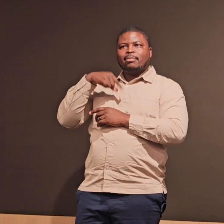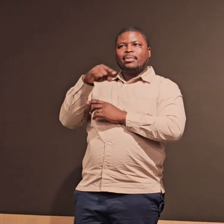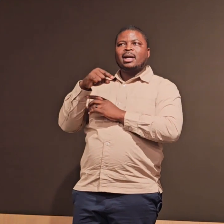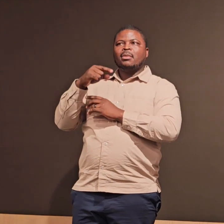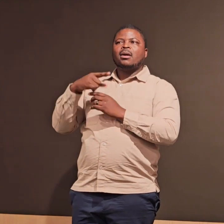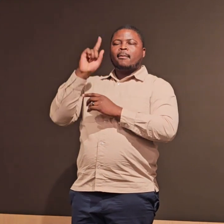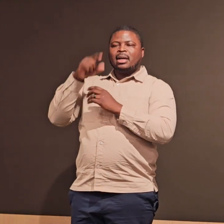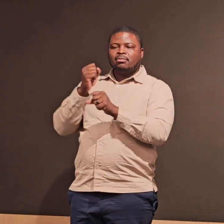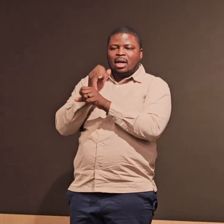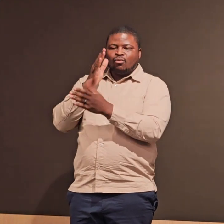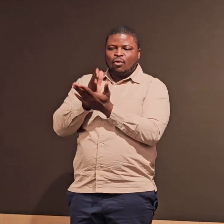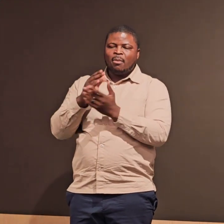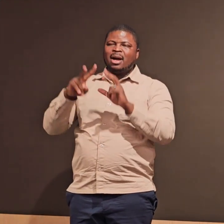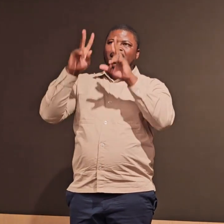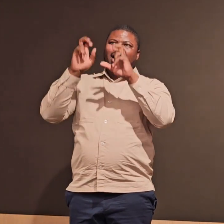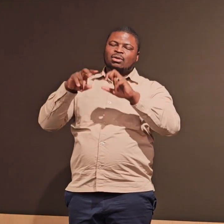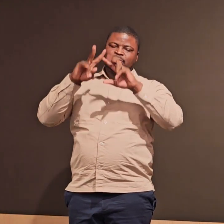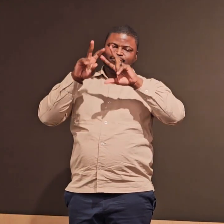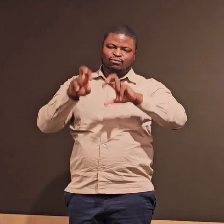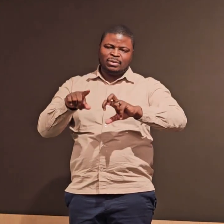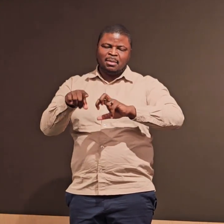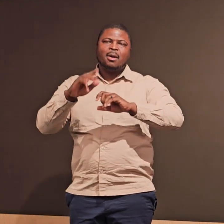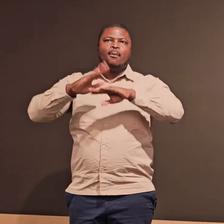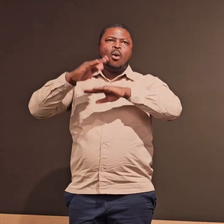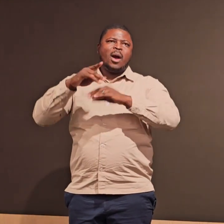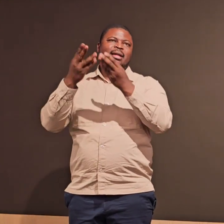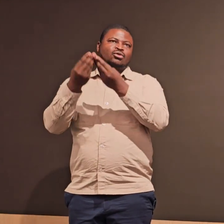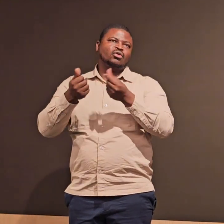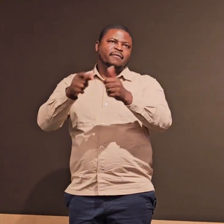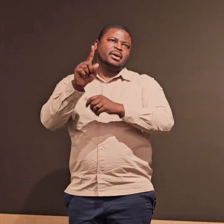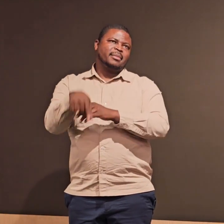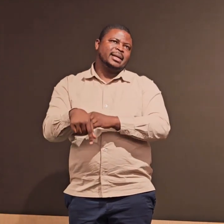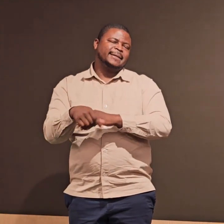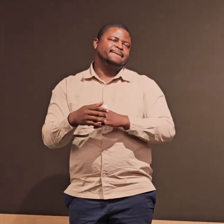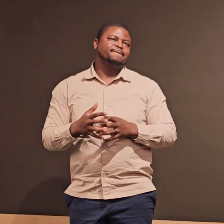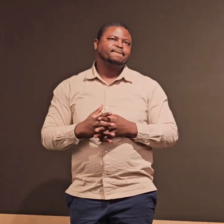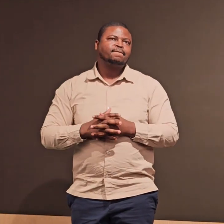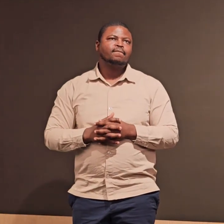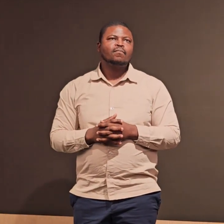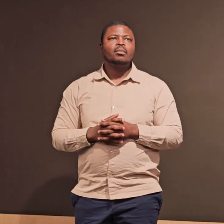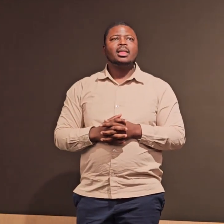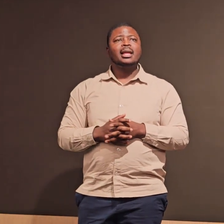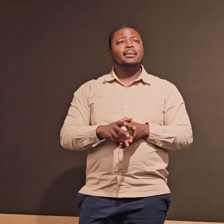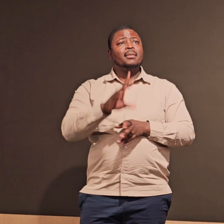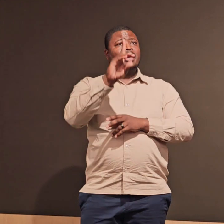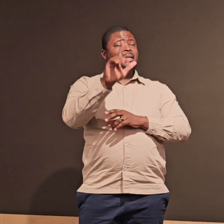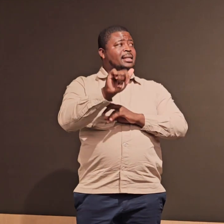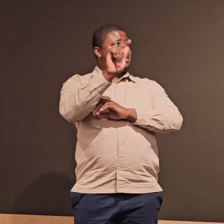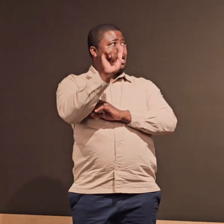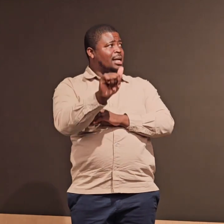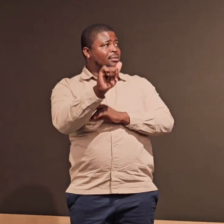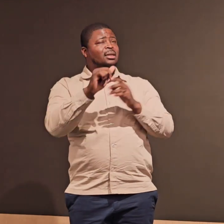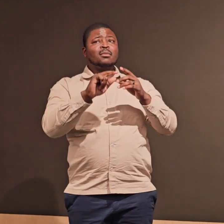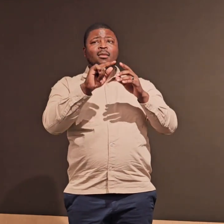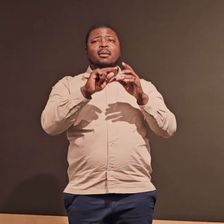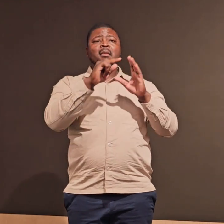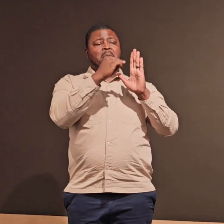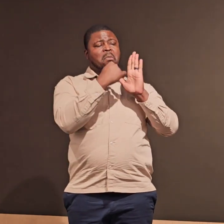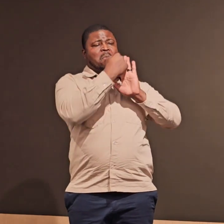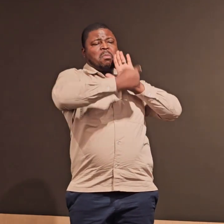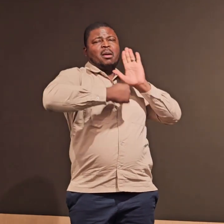these results as well. Now, looking at the dietary diversity score,